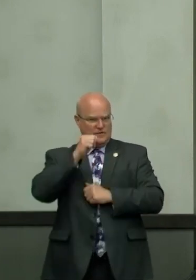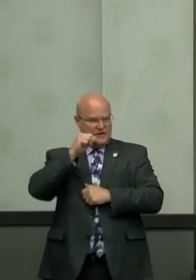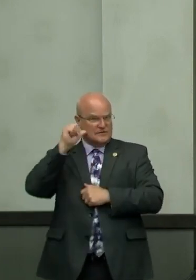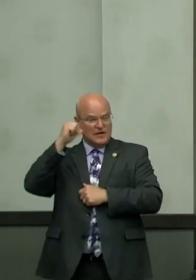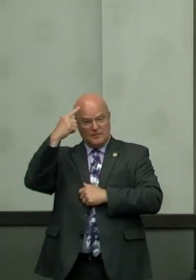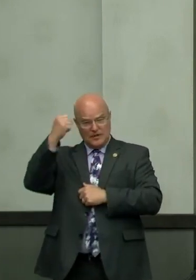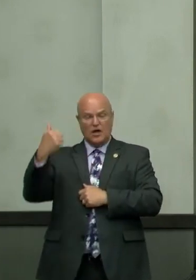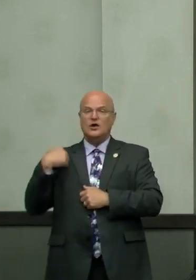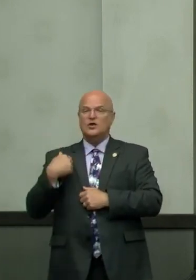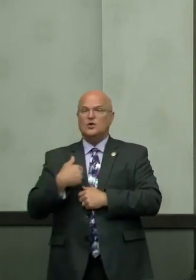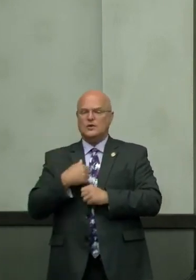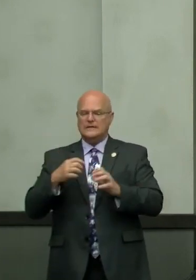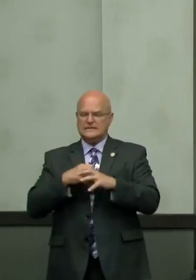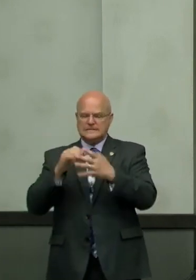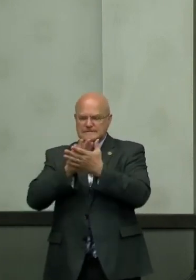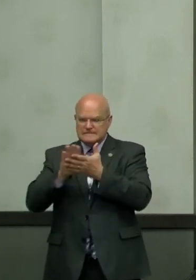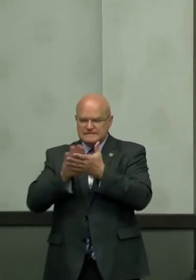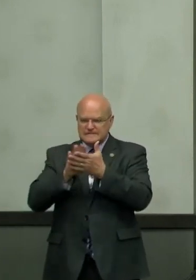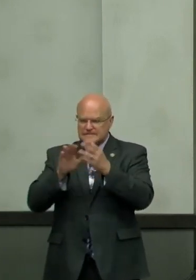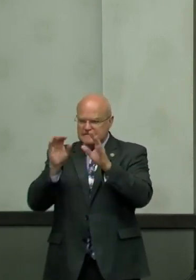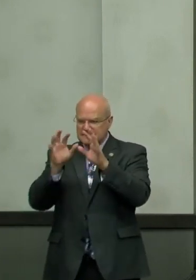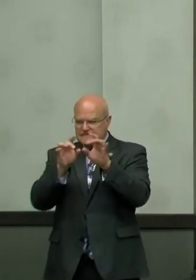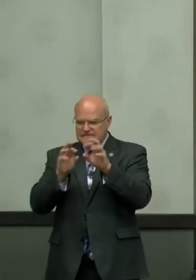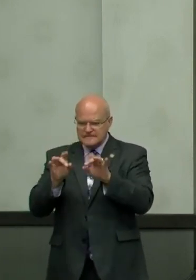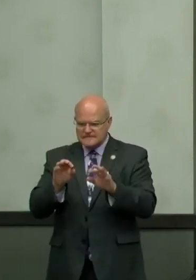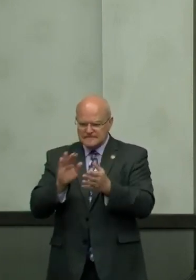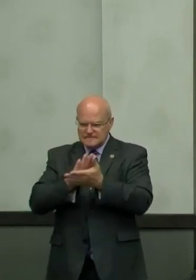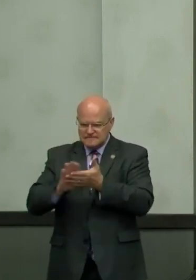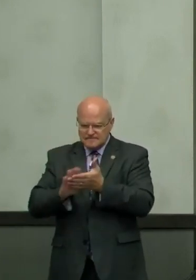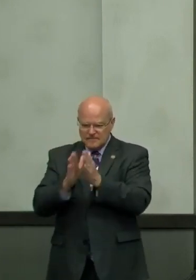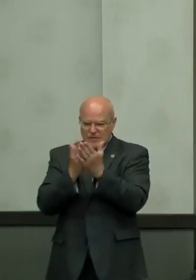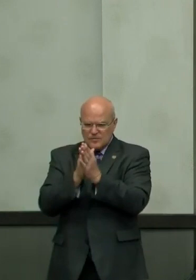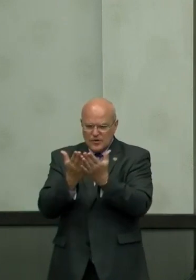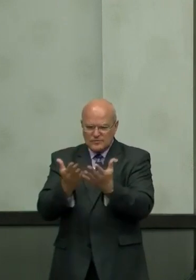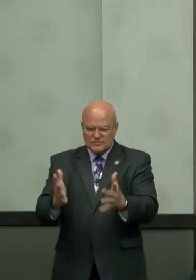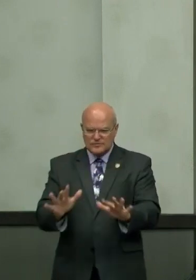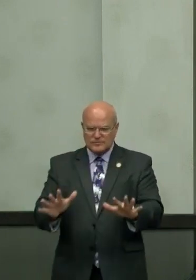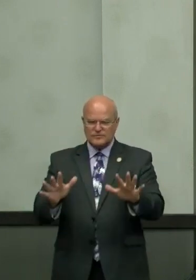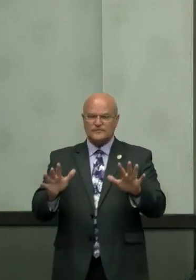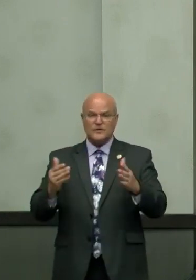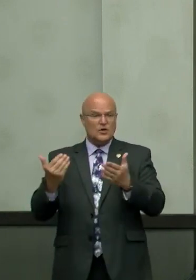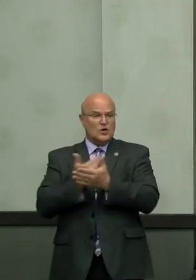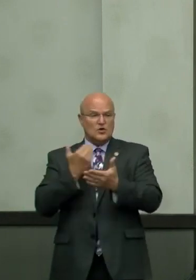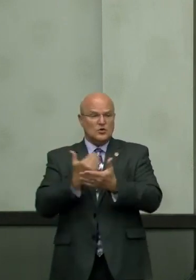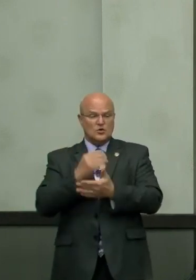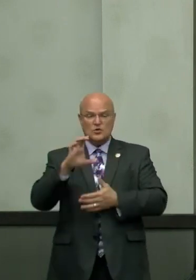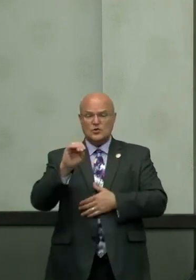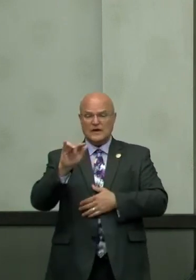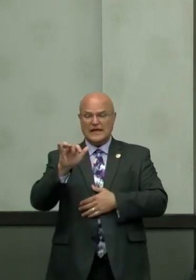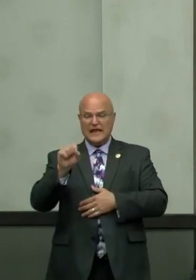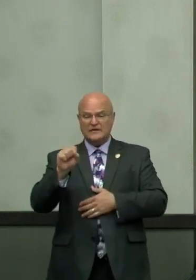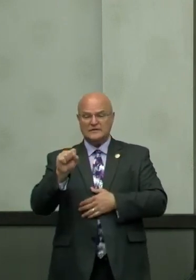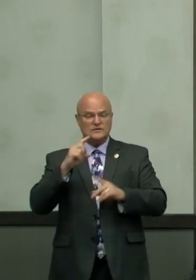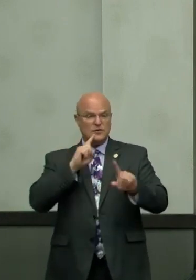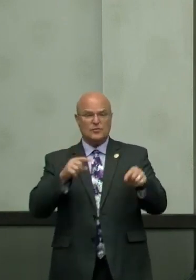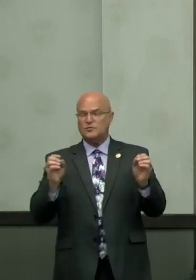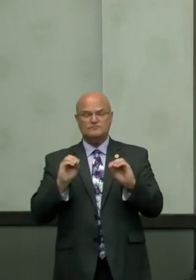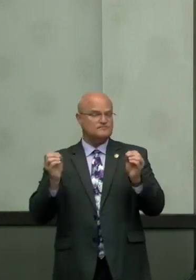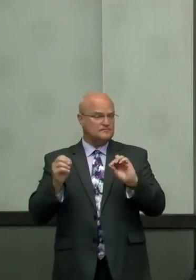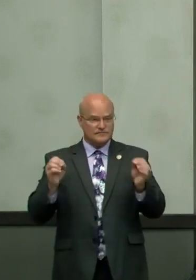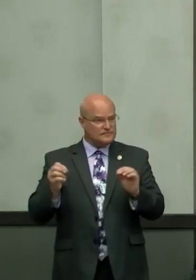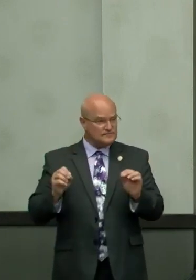yesterday because we did some cleaning up of our books, so to speak. We don't have any new counties to report, no new counties